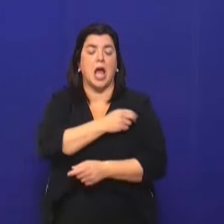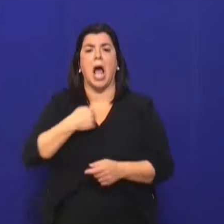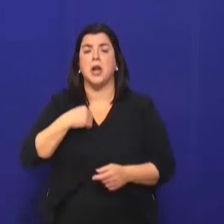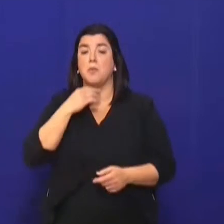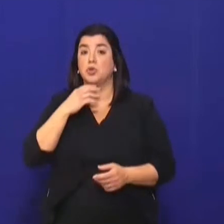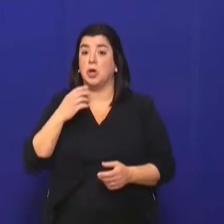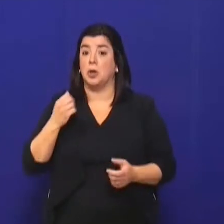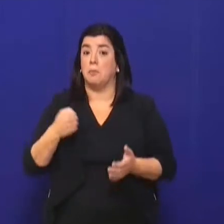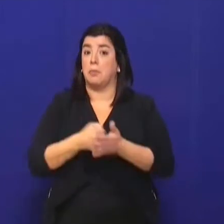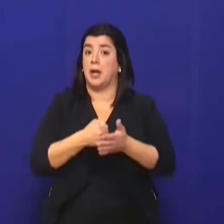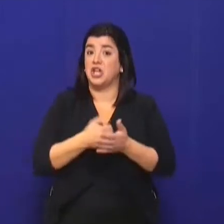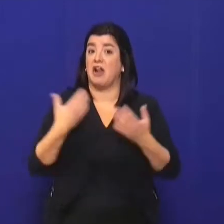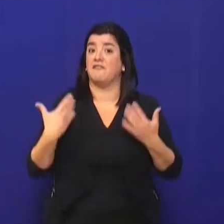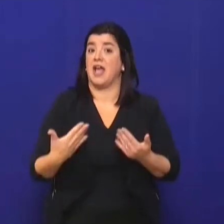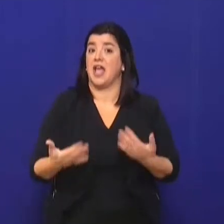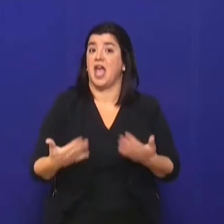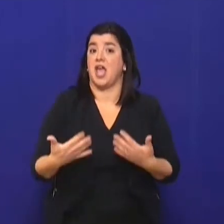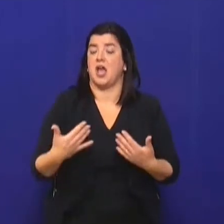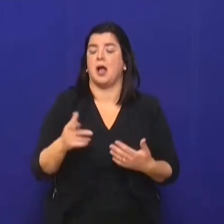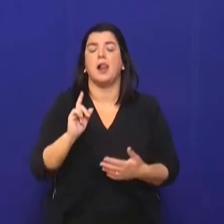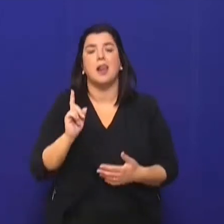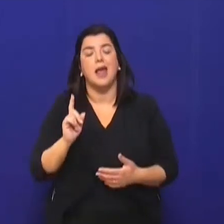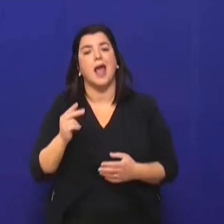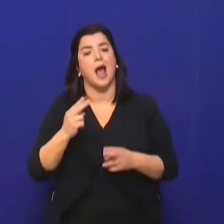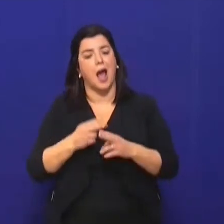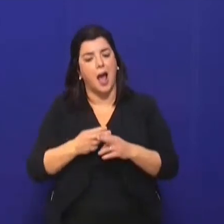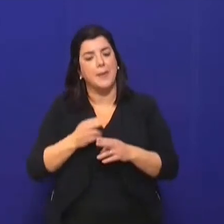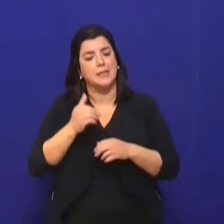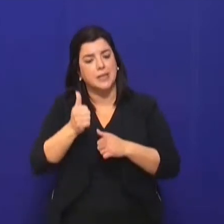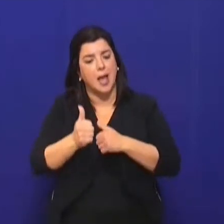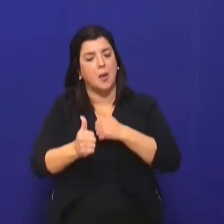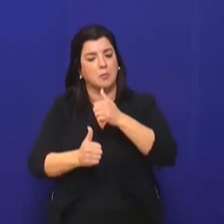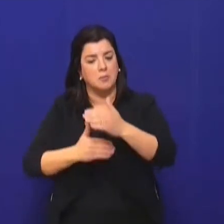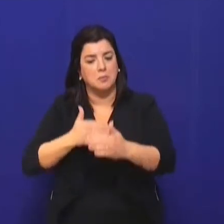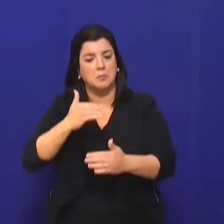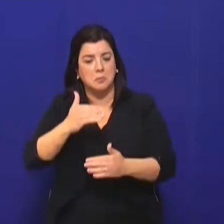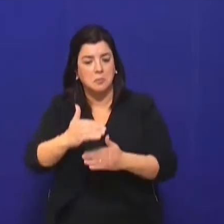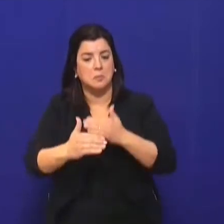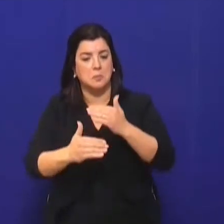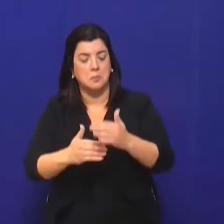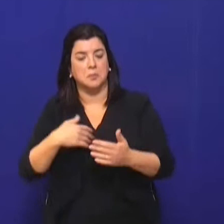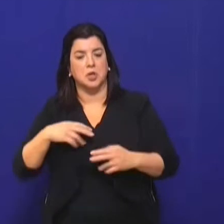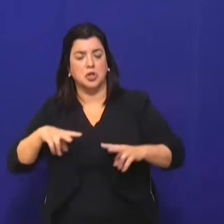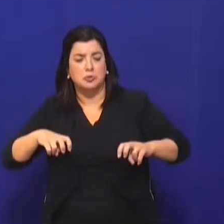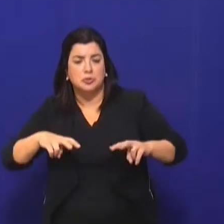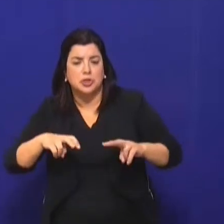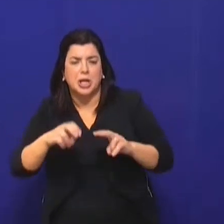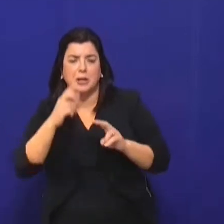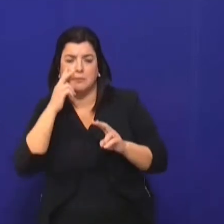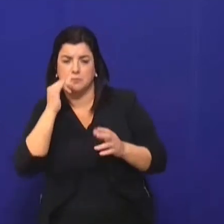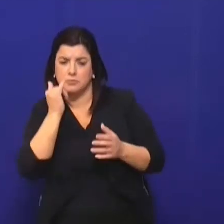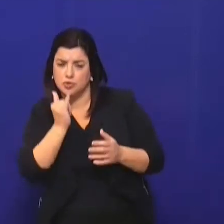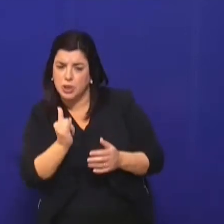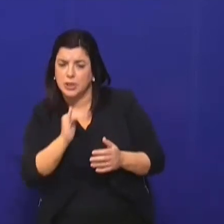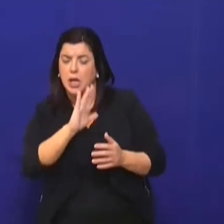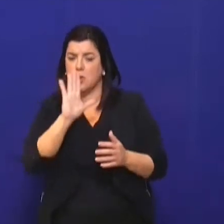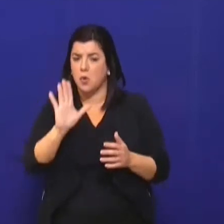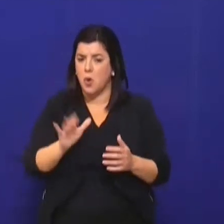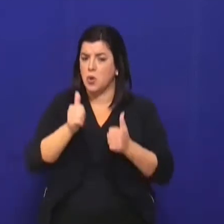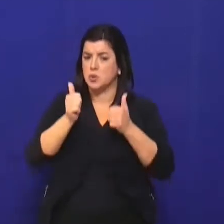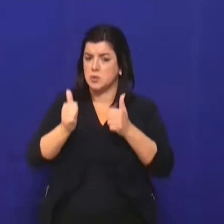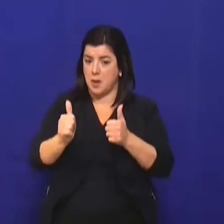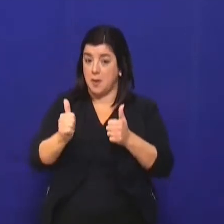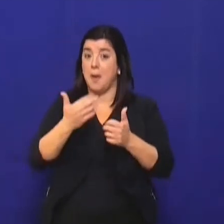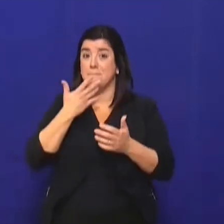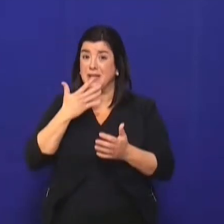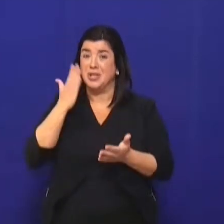biex tilliċenzja. Dawn xejjem jaraw l-istudji kollha u ikunu biss jagħtu dan il-licensing meta